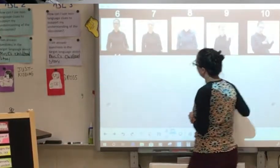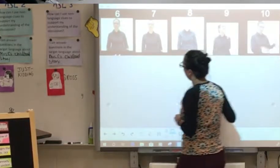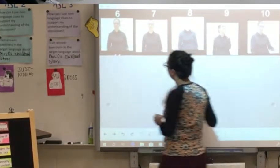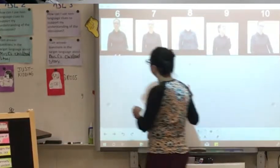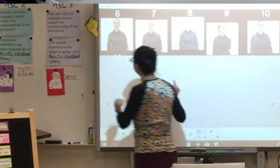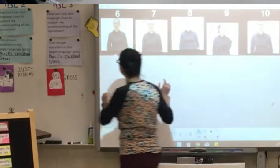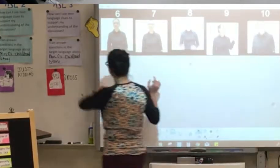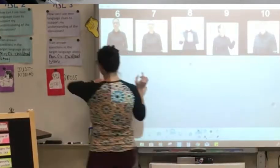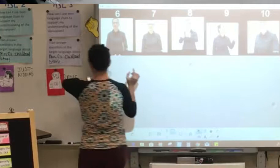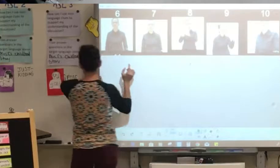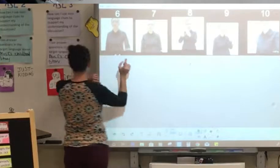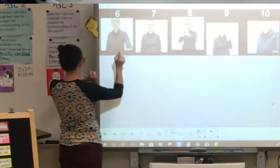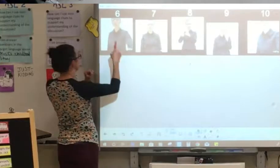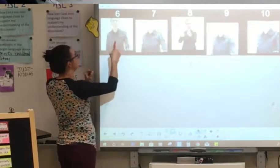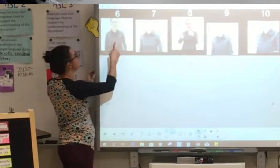Alright. This one.